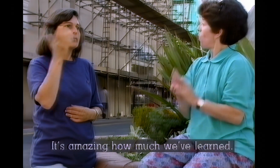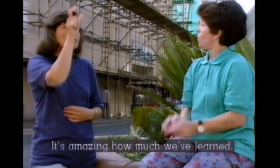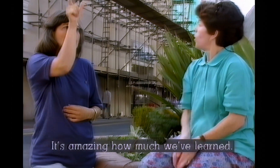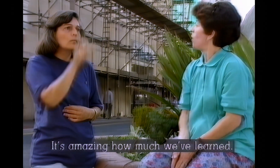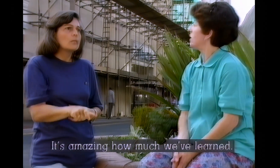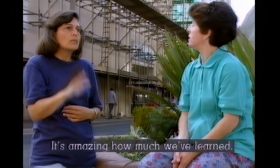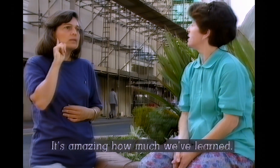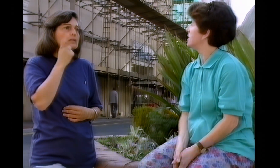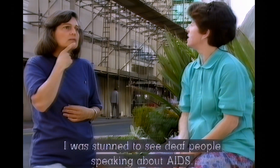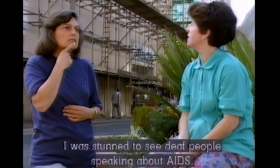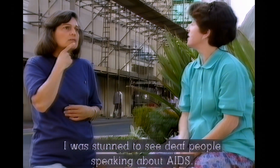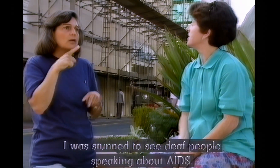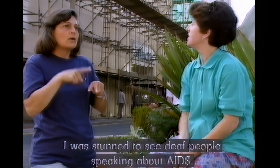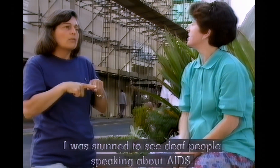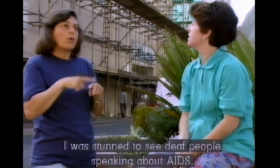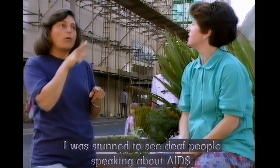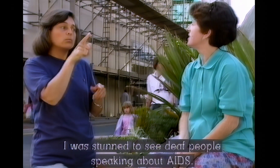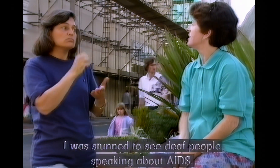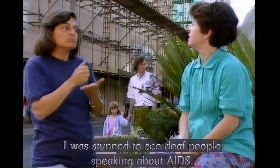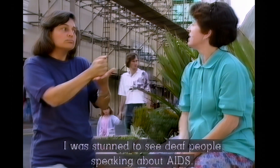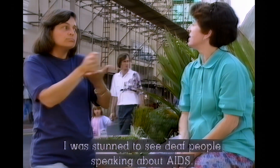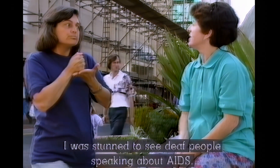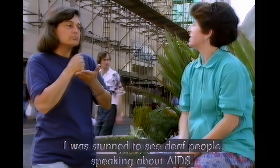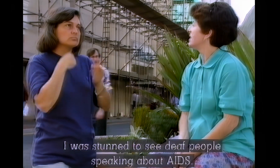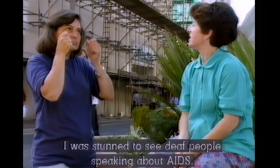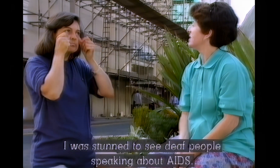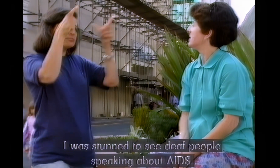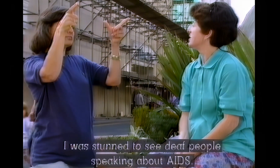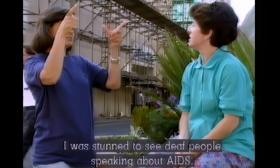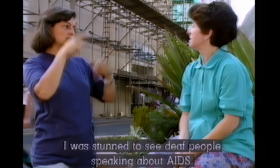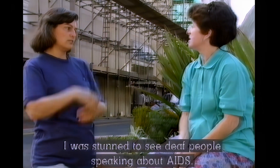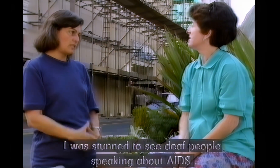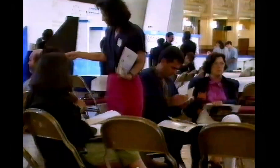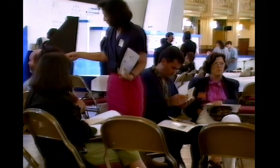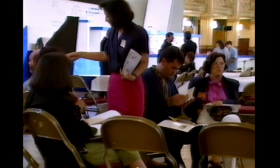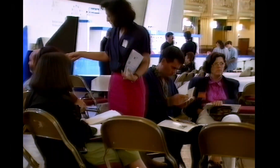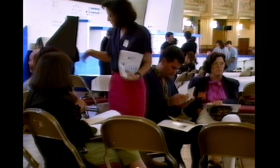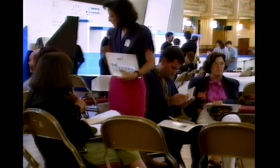was stunned to see deaf people speaking about AIDS, but they helped to make us more aware.